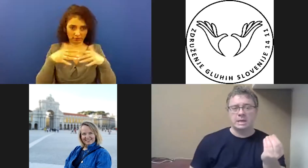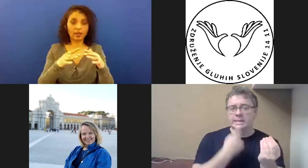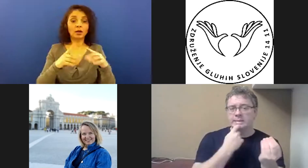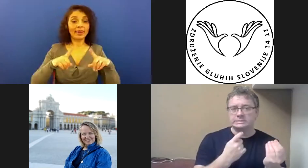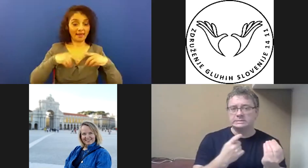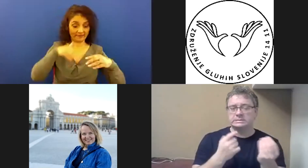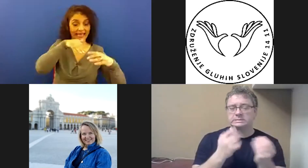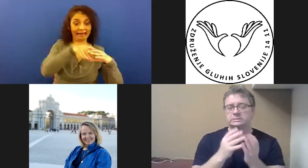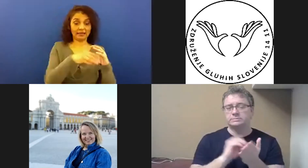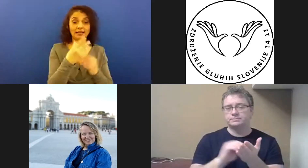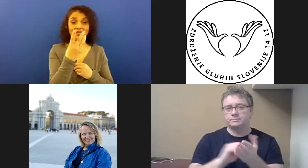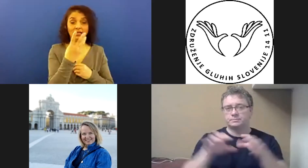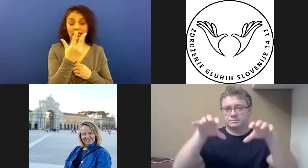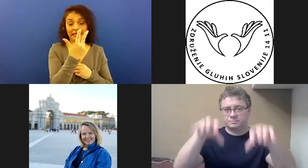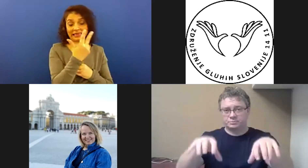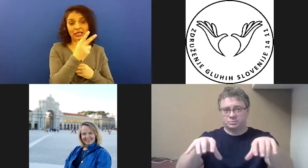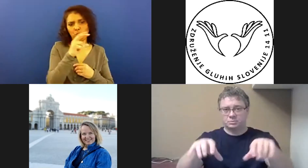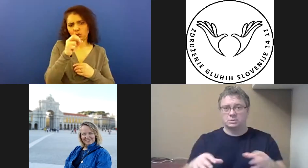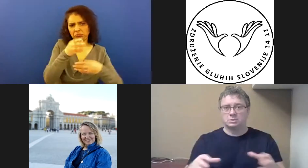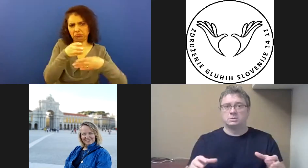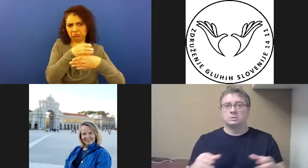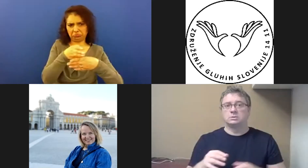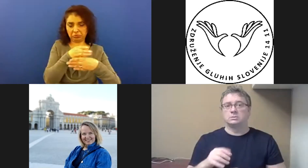population. Of course, there were Albanian